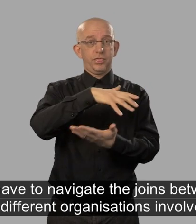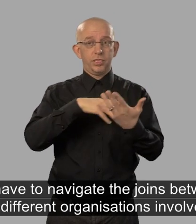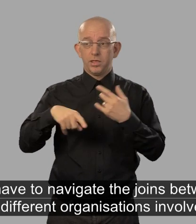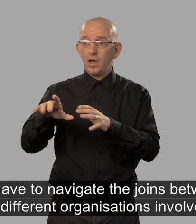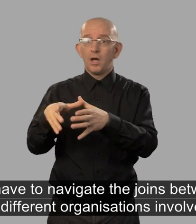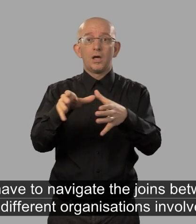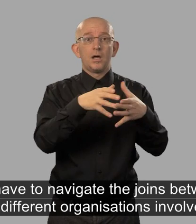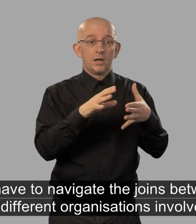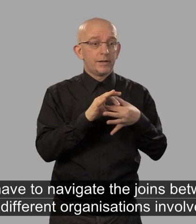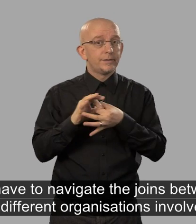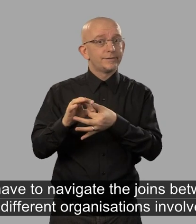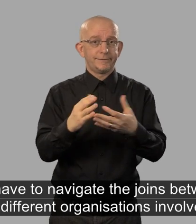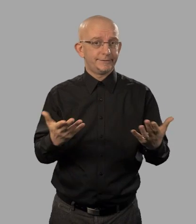organisations involved.